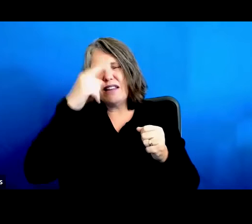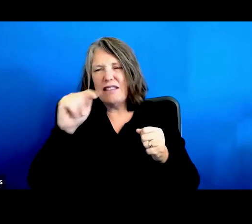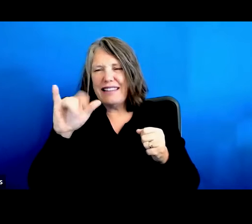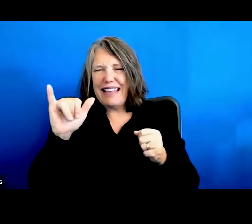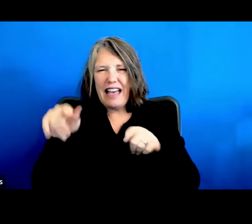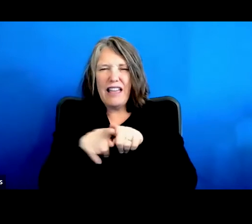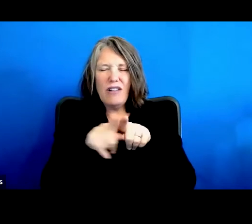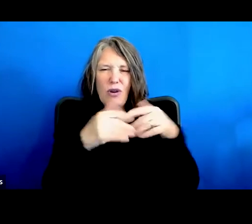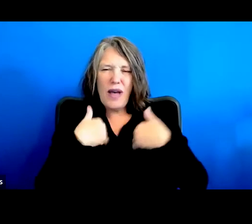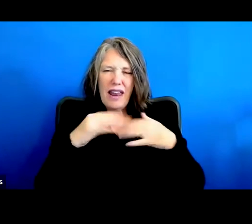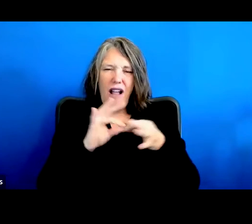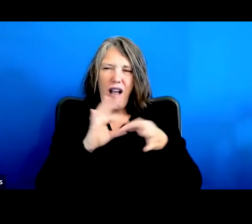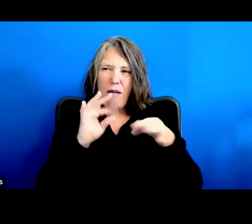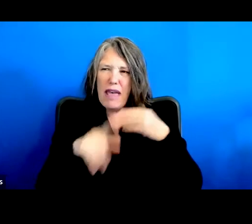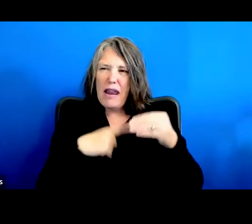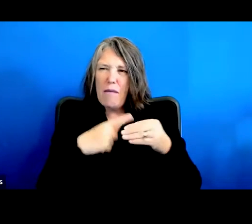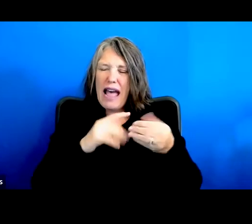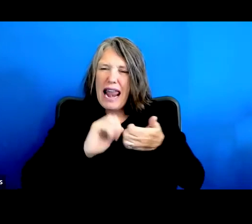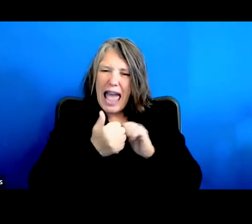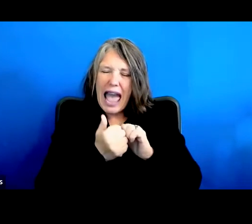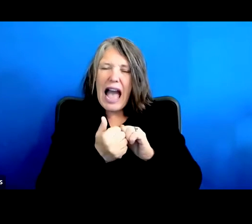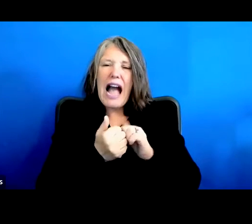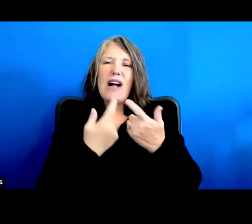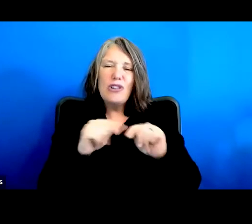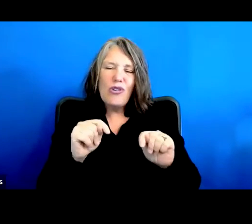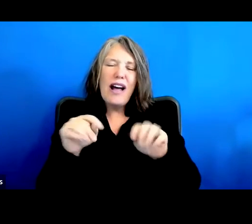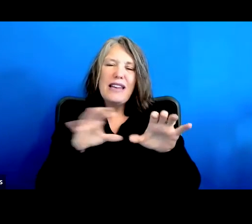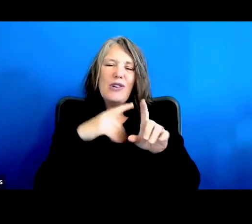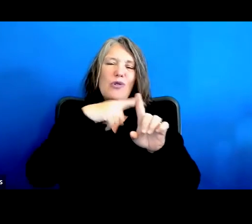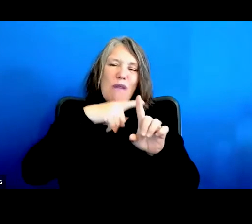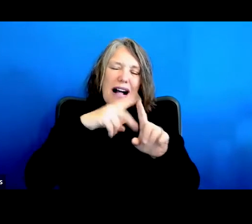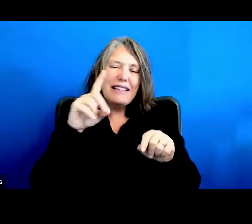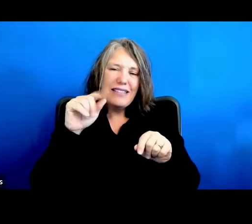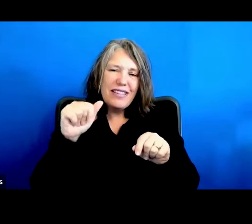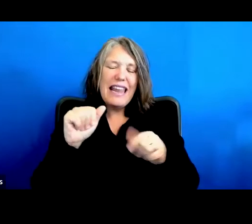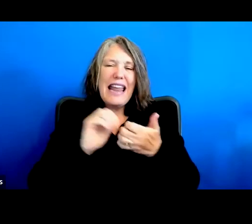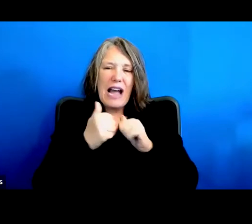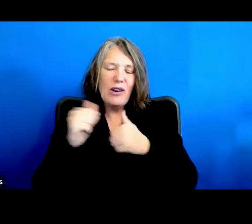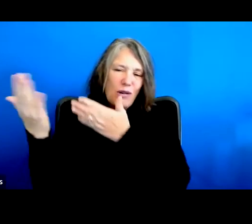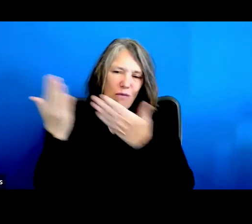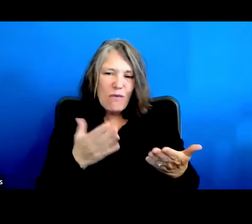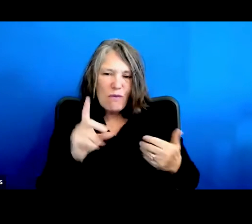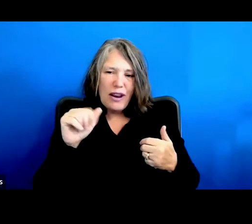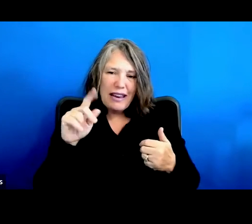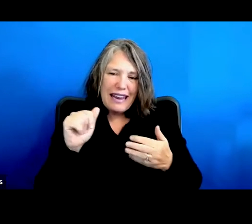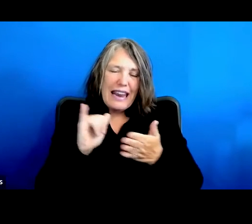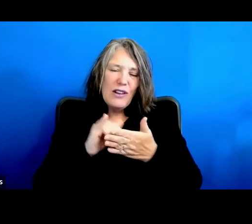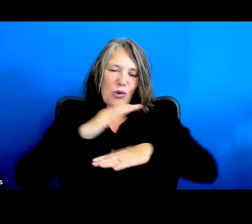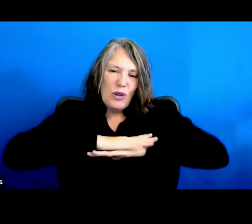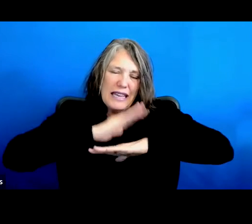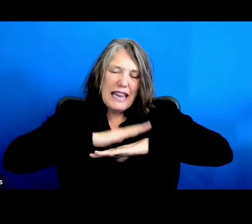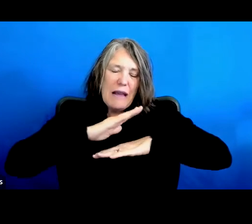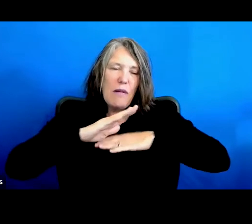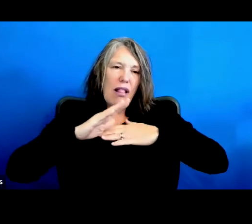comment also here around how do you try to do positive data? How do you bring data to the table to build a community